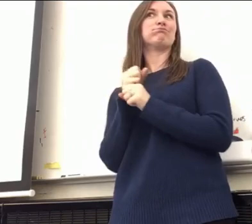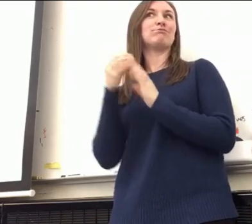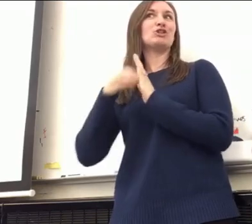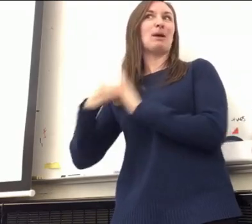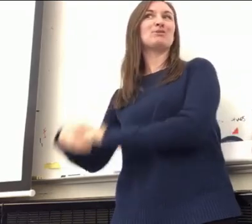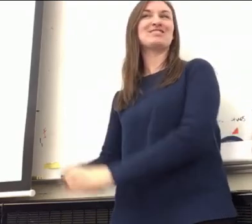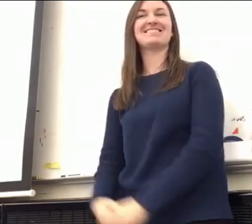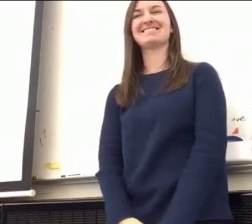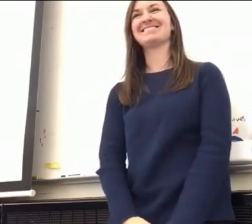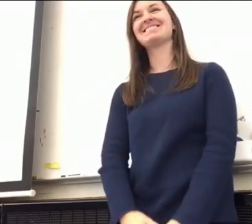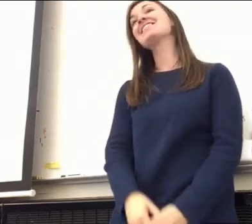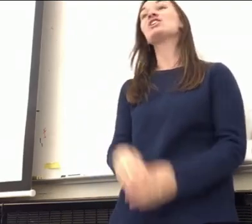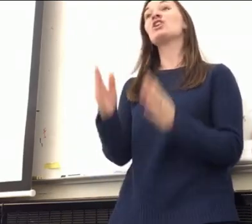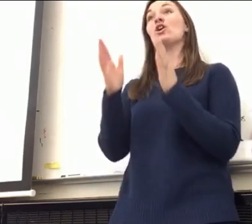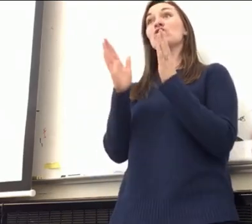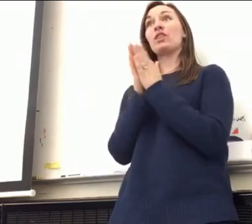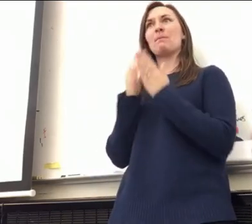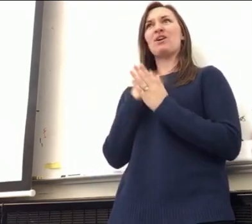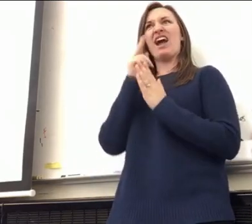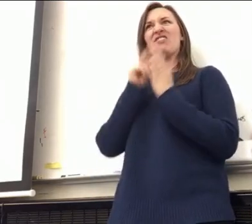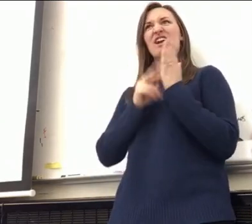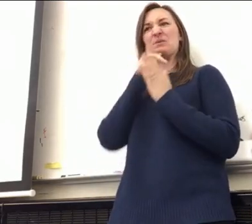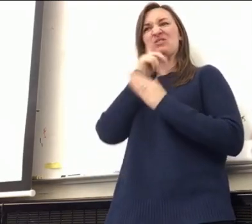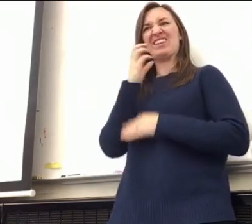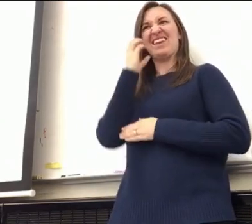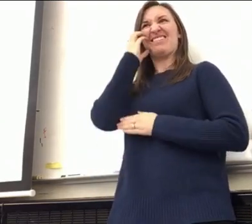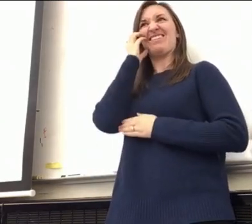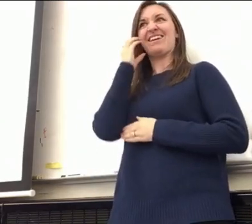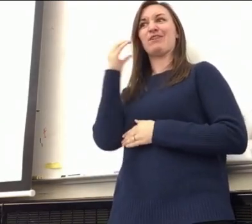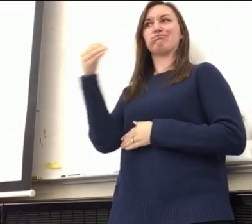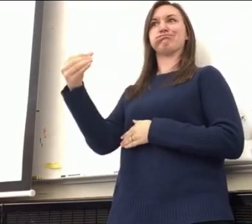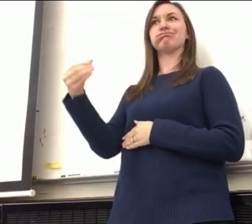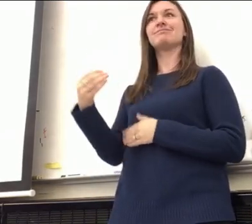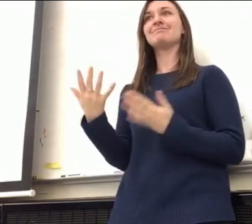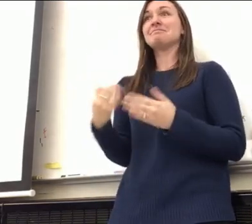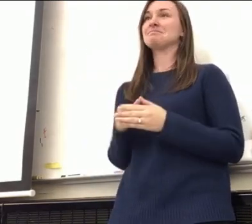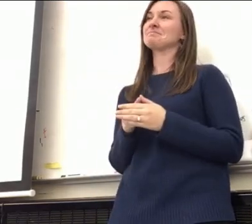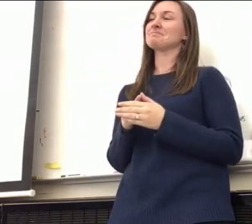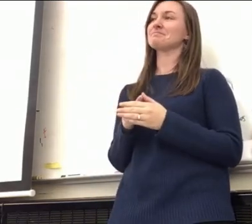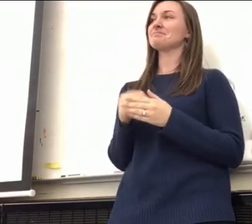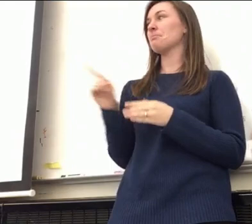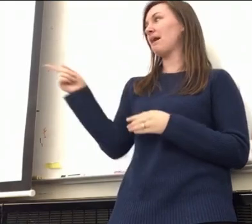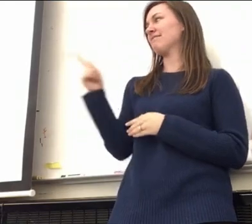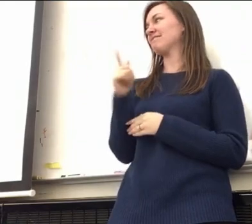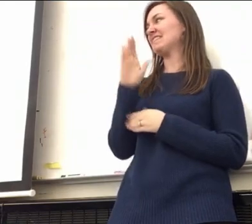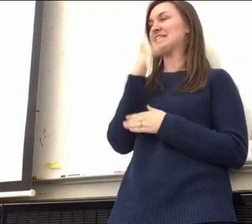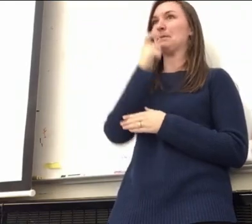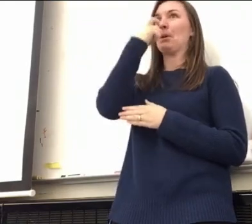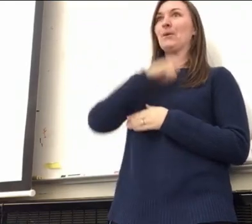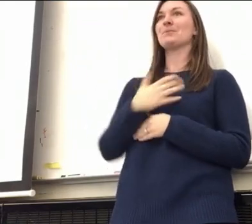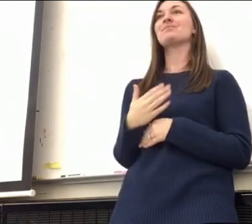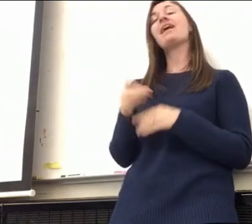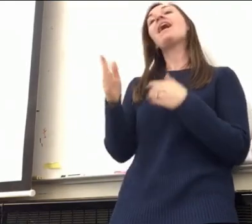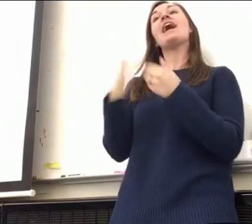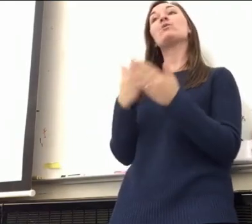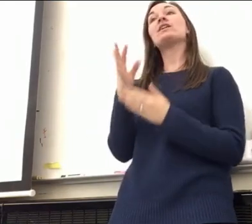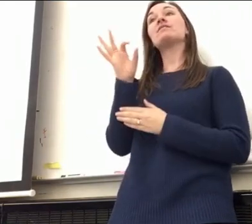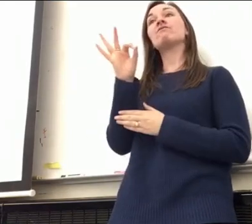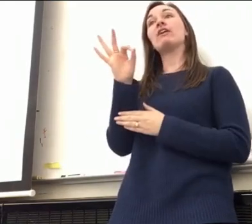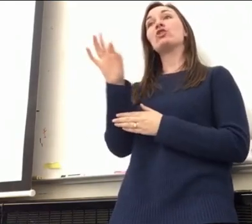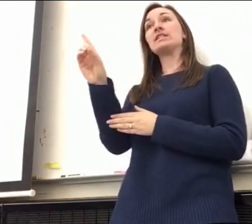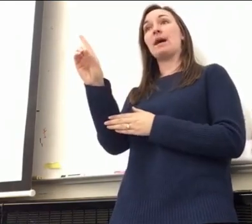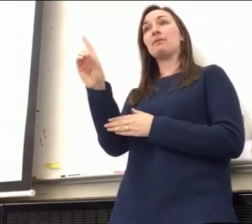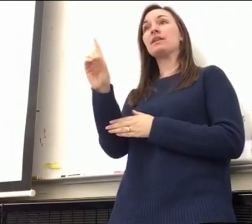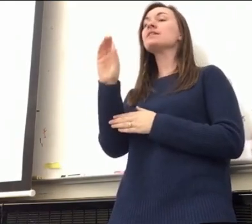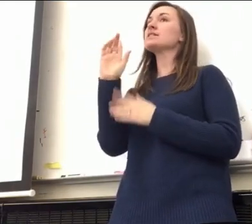guess the book I read seemed a lot bigger. It was really thick. It must have been big print. Anyways, Frederick Douglass is going to make a major